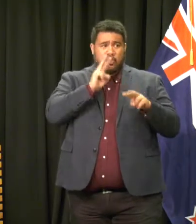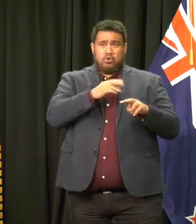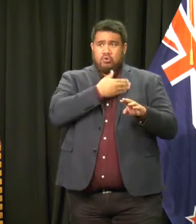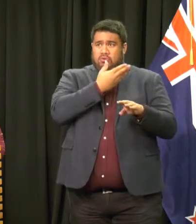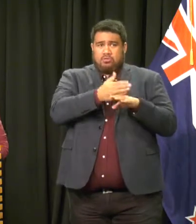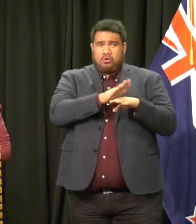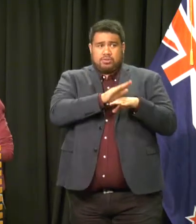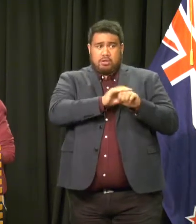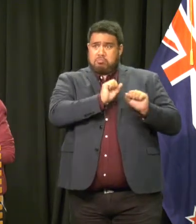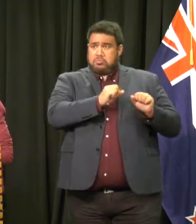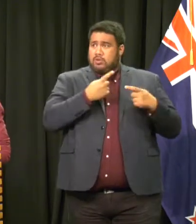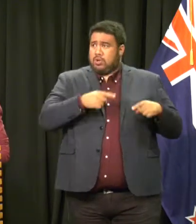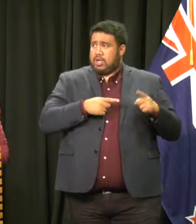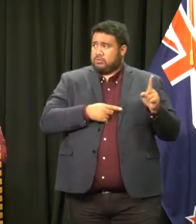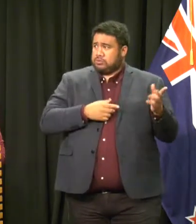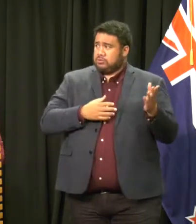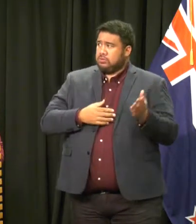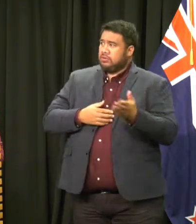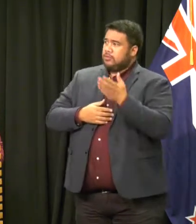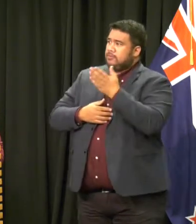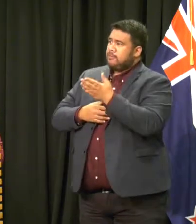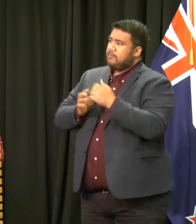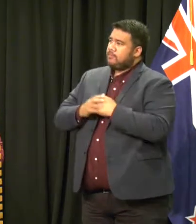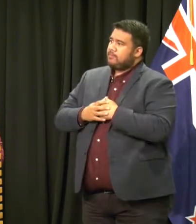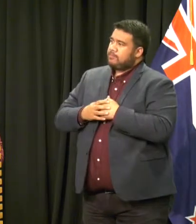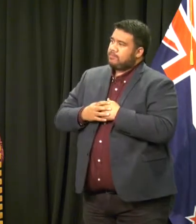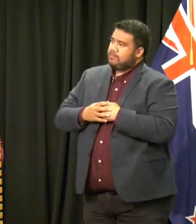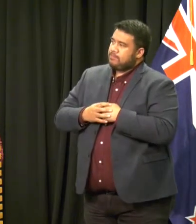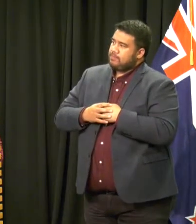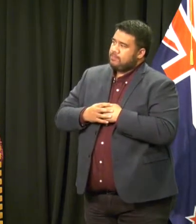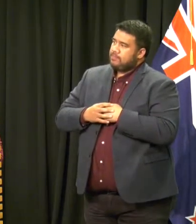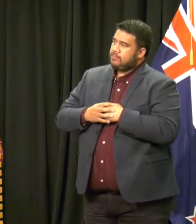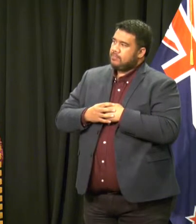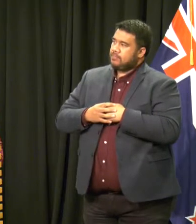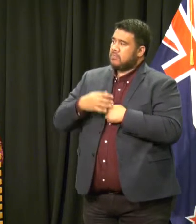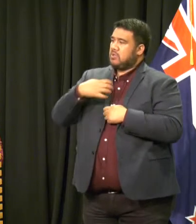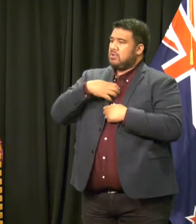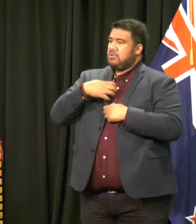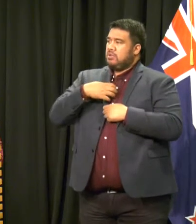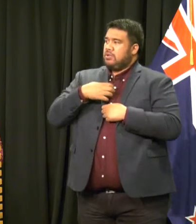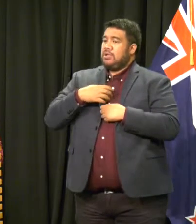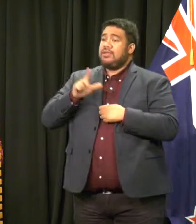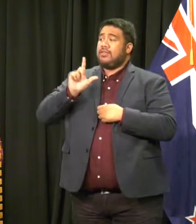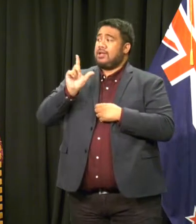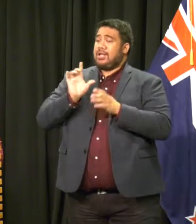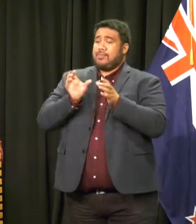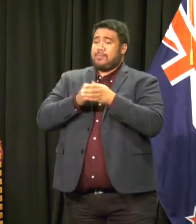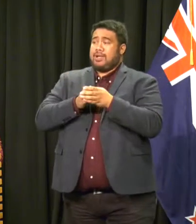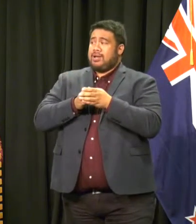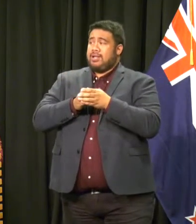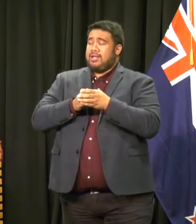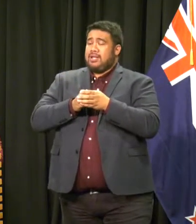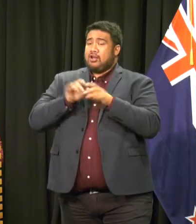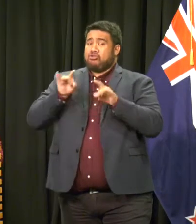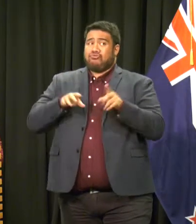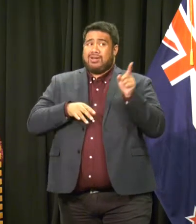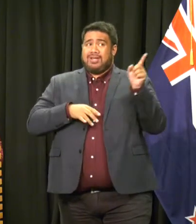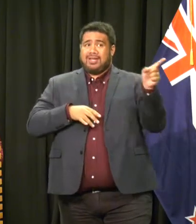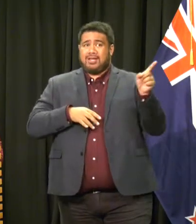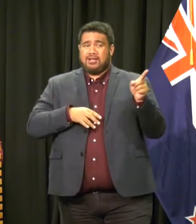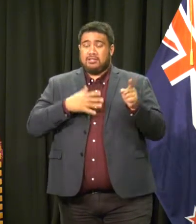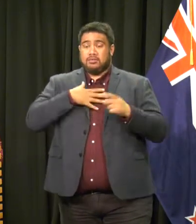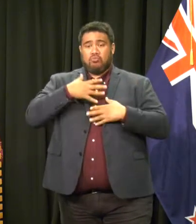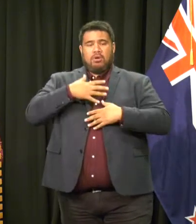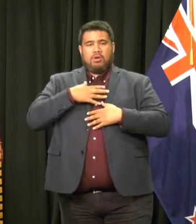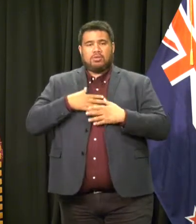Yeah. What lessons are you taking from the surprise loss of the Labour Party in the Australian election,